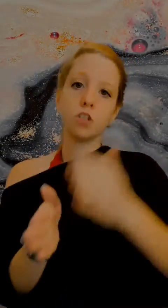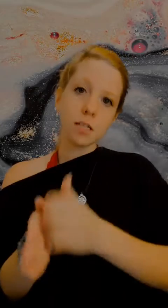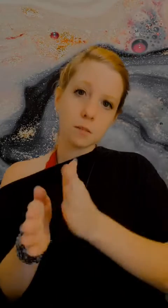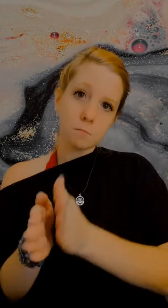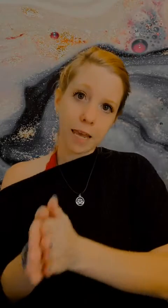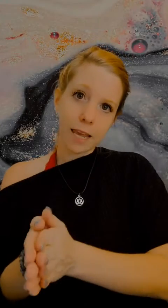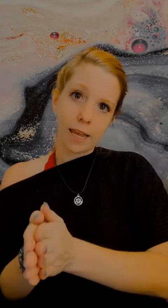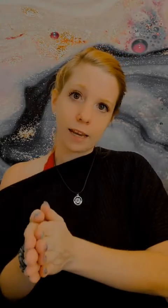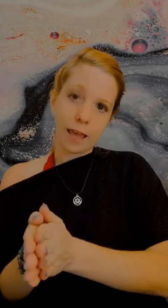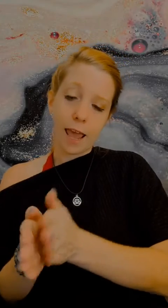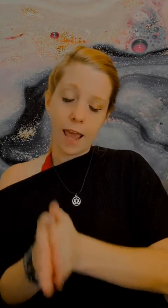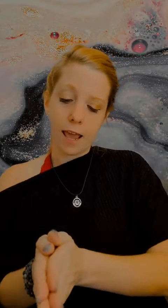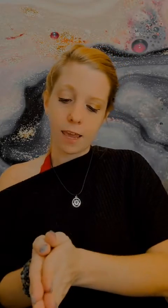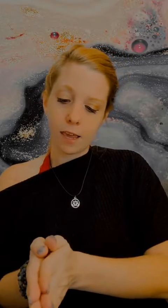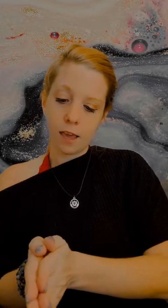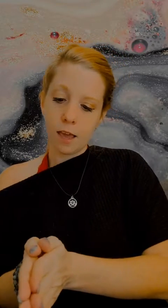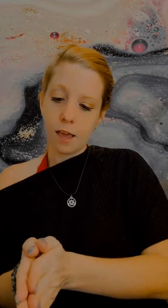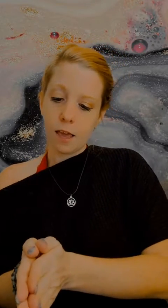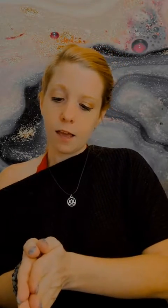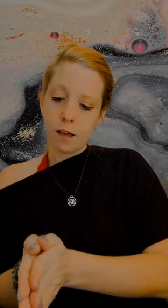just made a